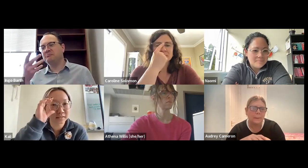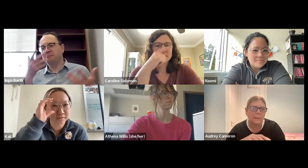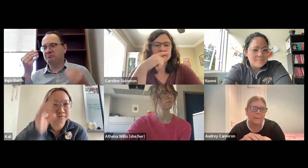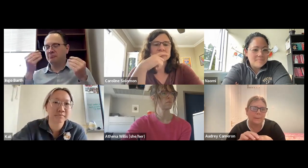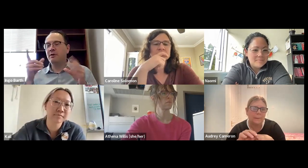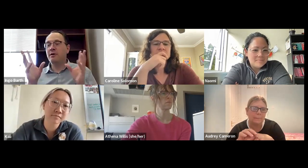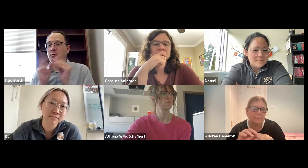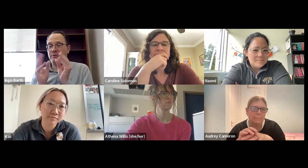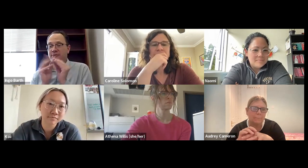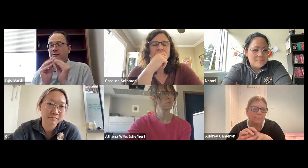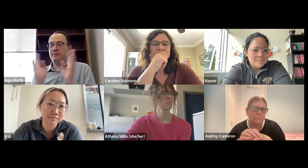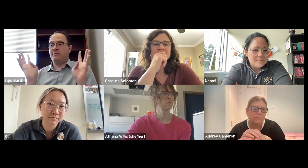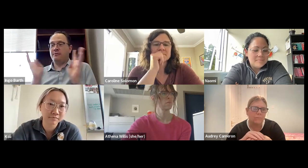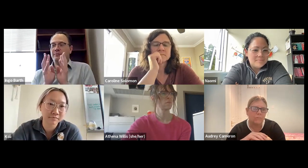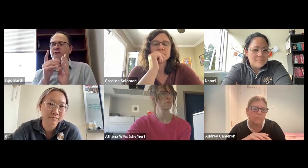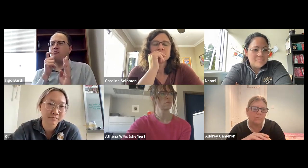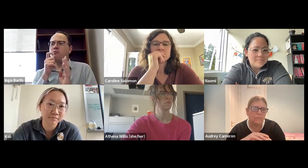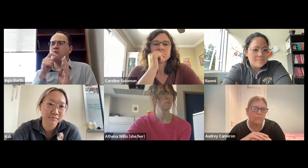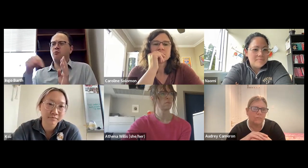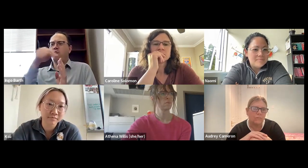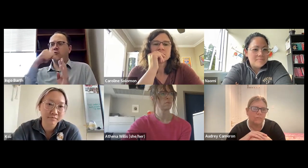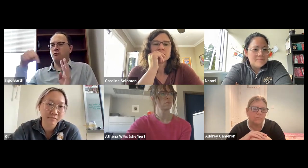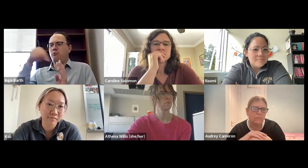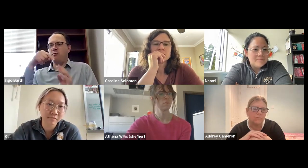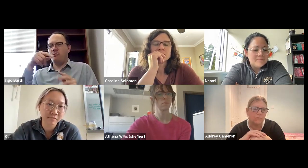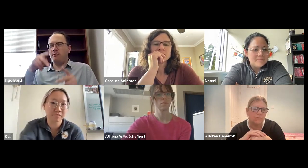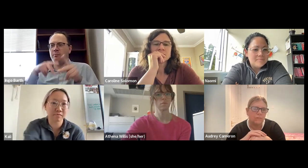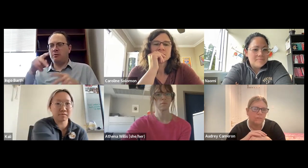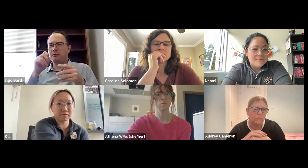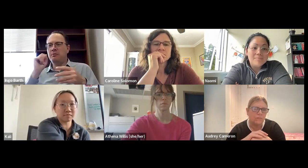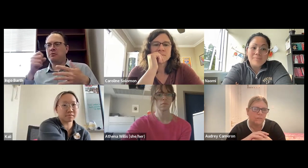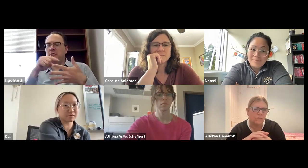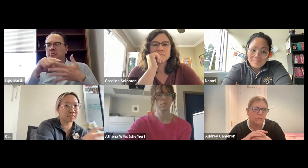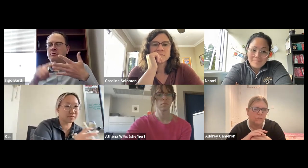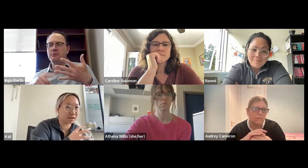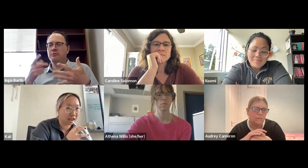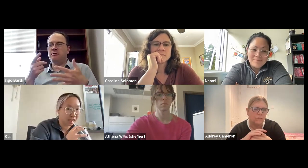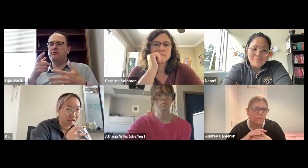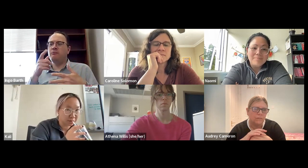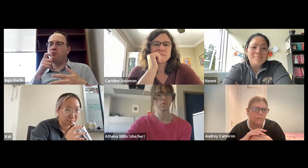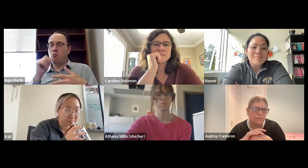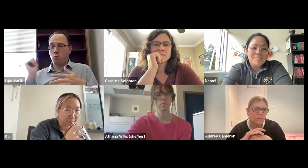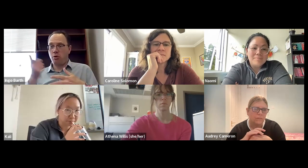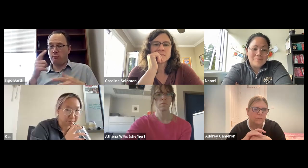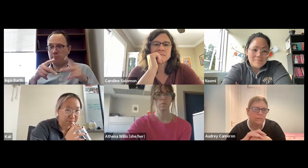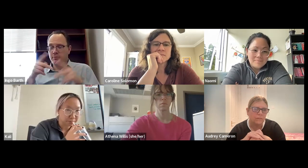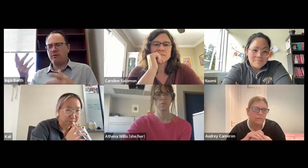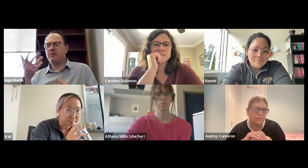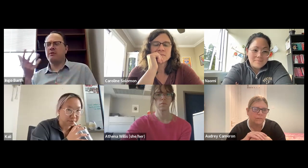Yeah, I do have a question for you to think about. In terms of that conference, when all of us were to come together, who are the people or individuals that you would like to attend?